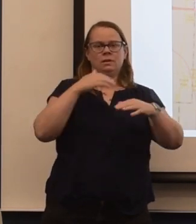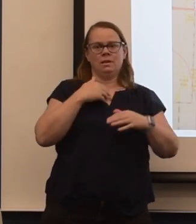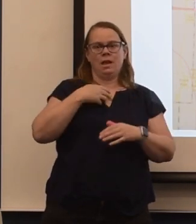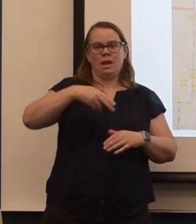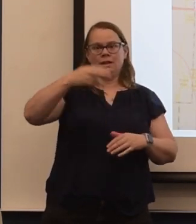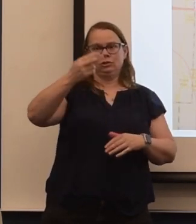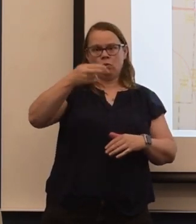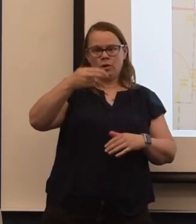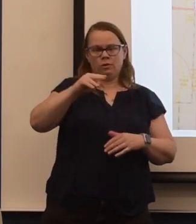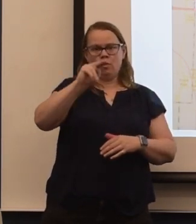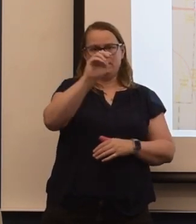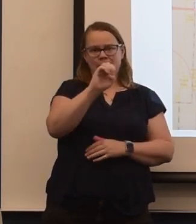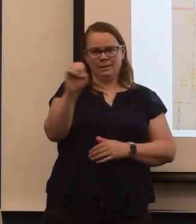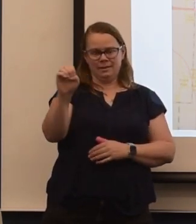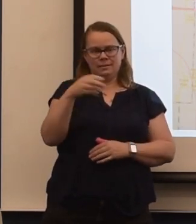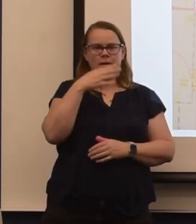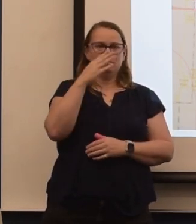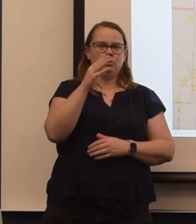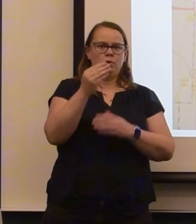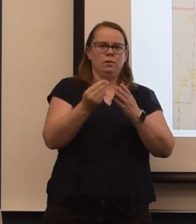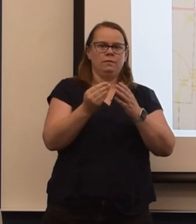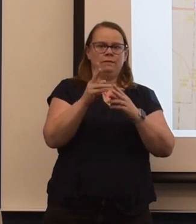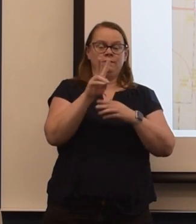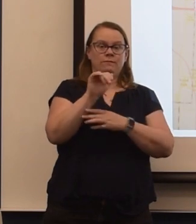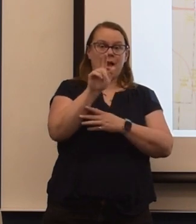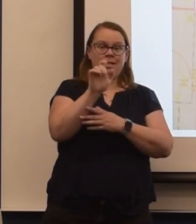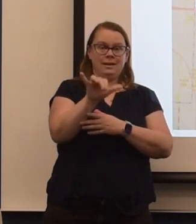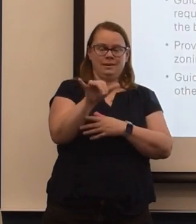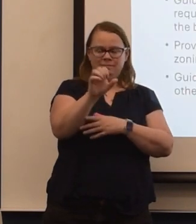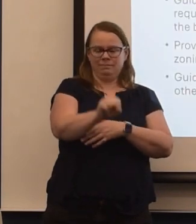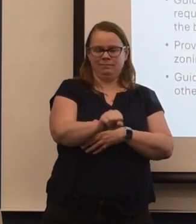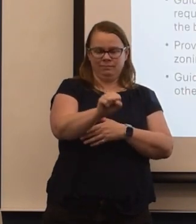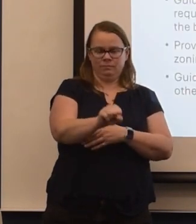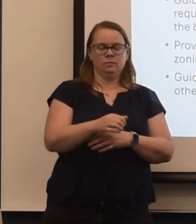historic Northeast, the Blue Valley neighborhoods to the south.